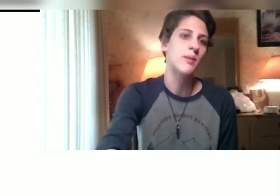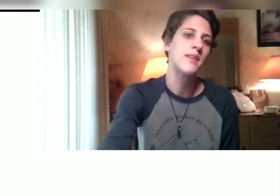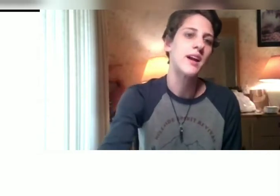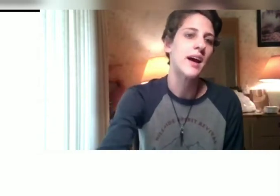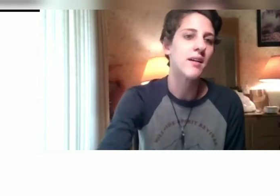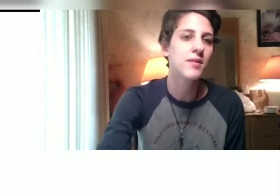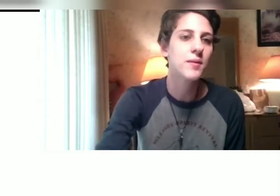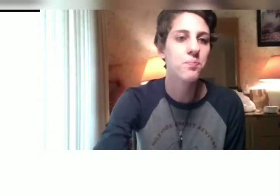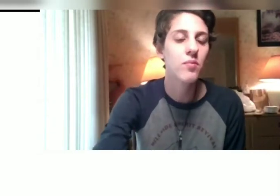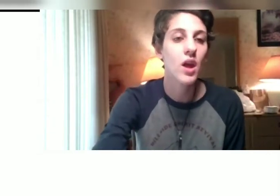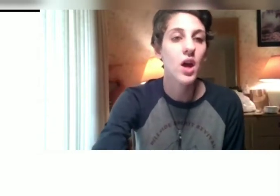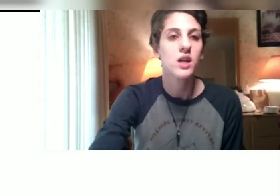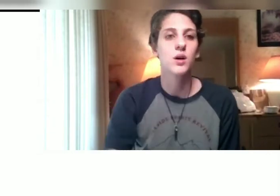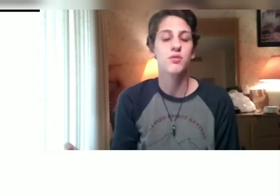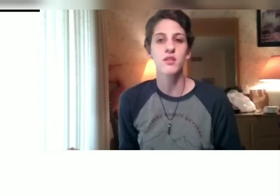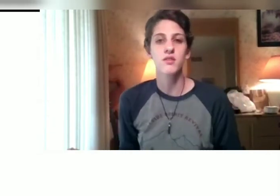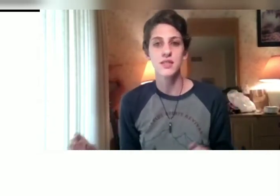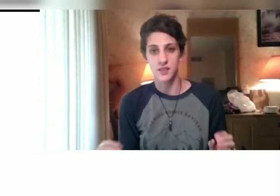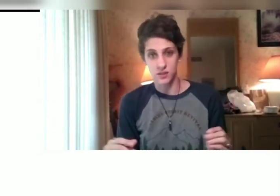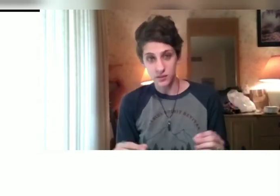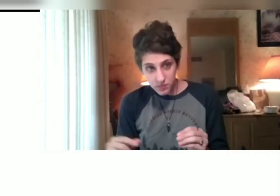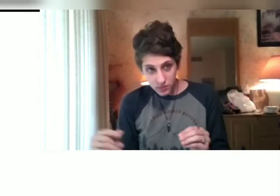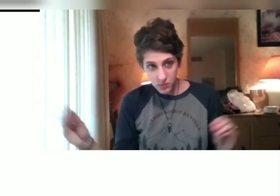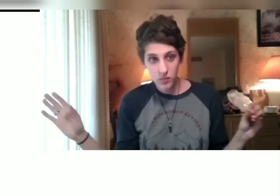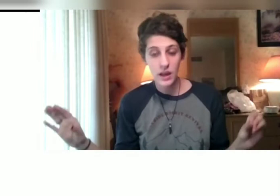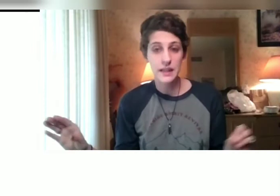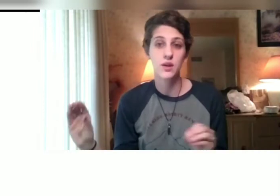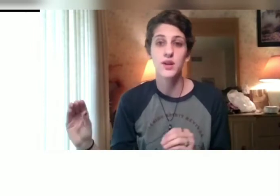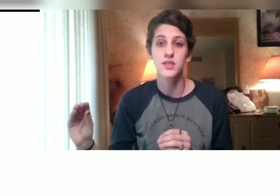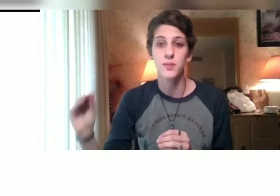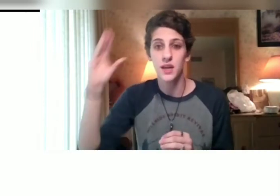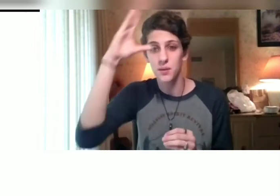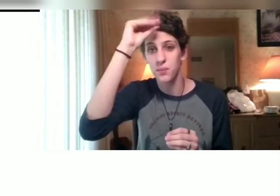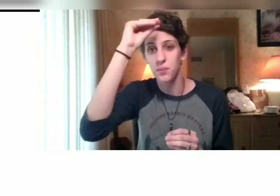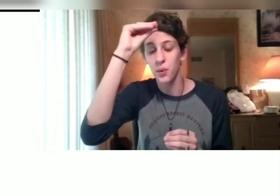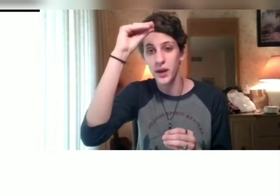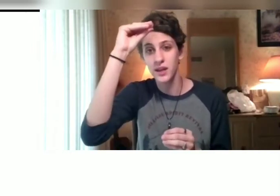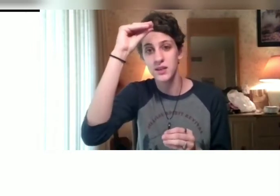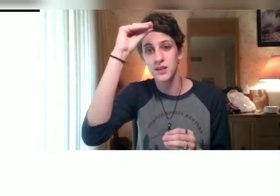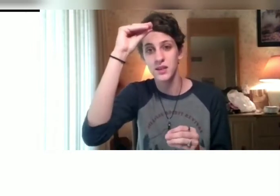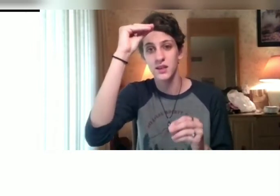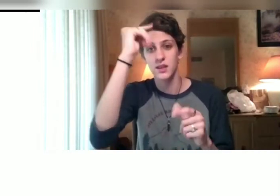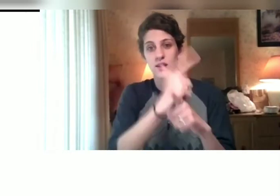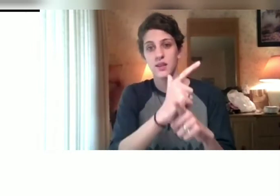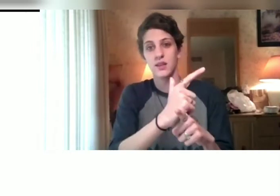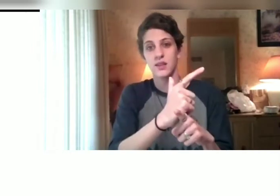of mine that I have. So brother and sister is going to be boy,